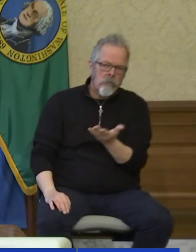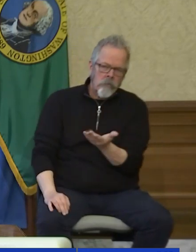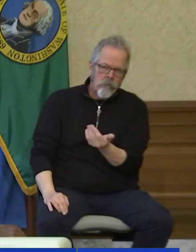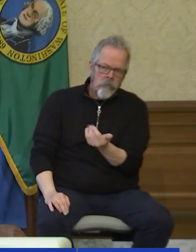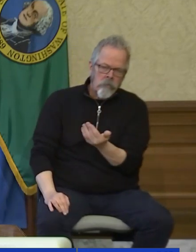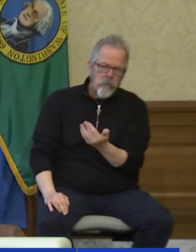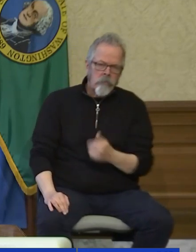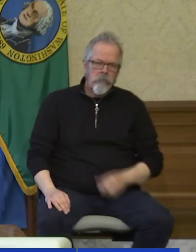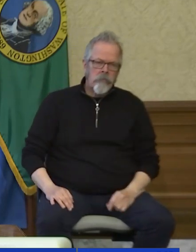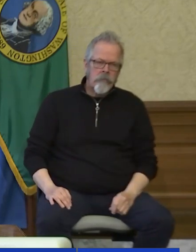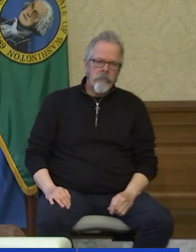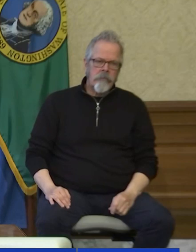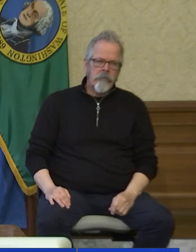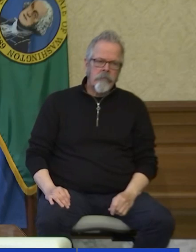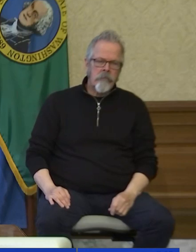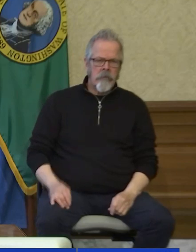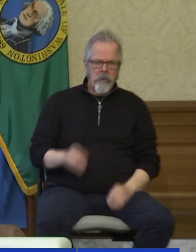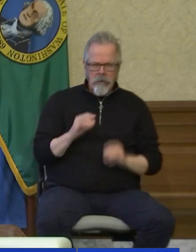be only